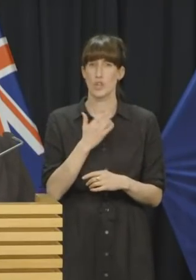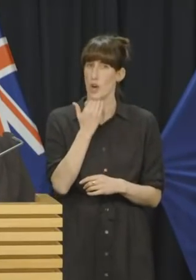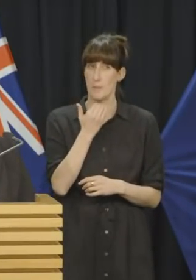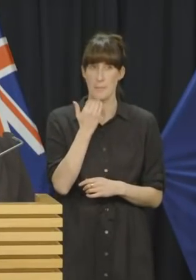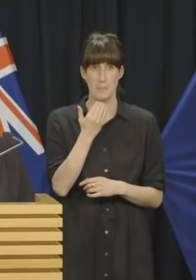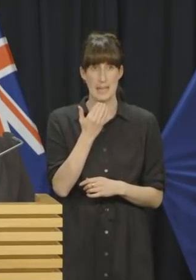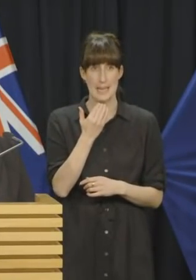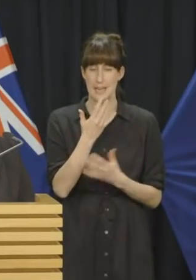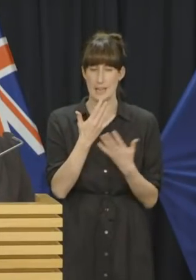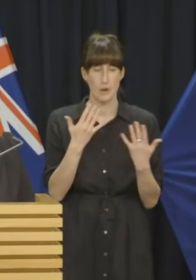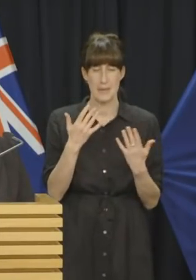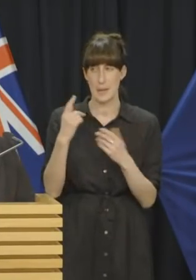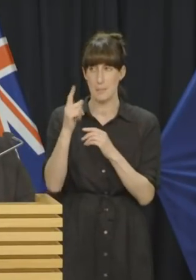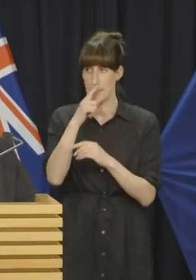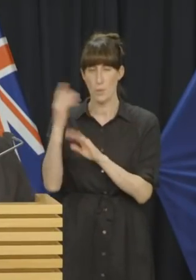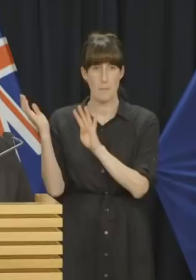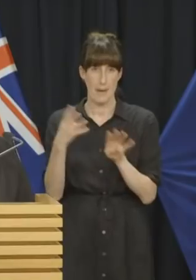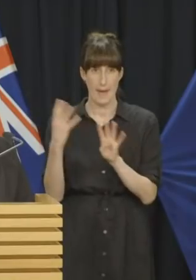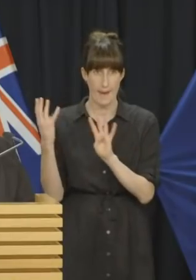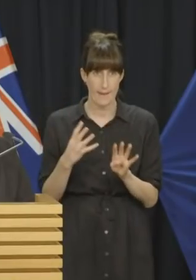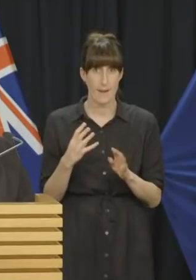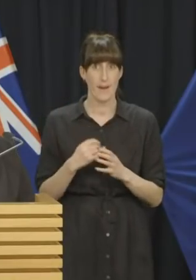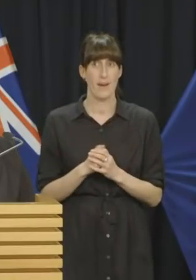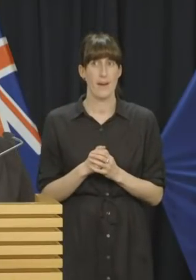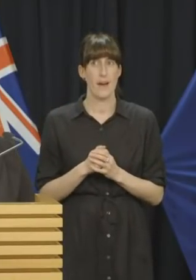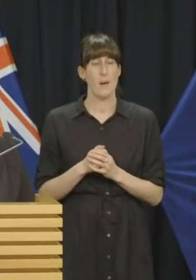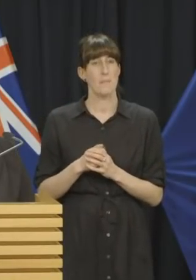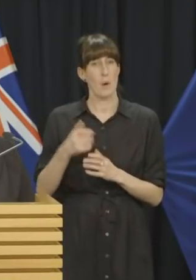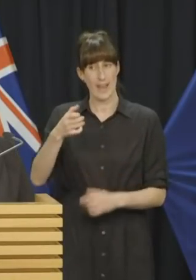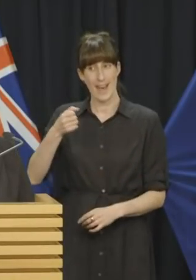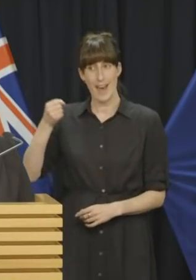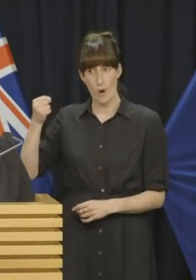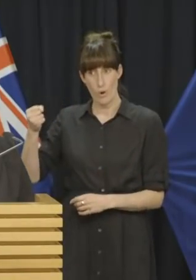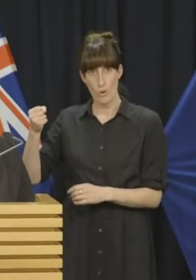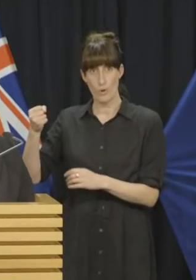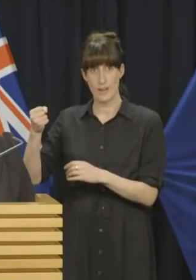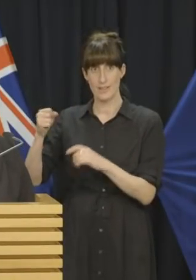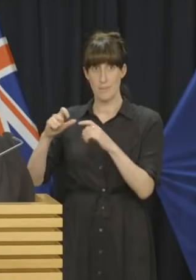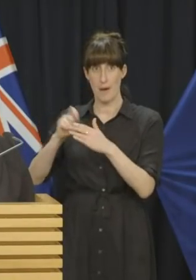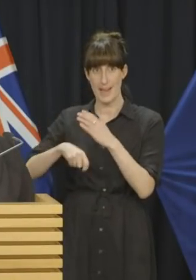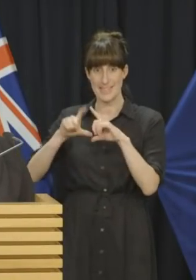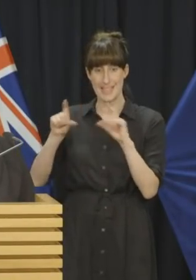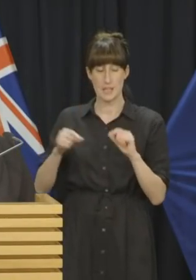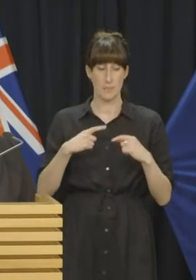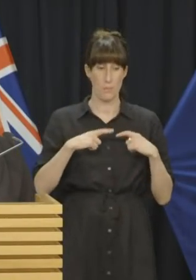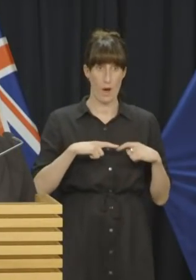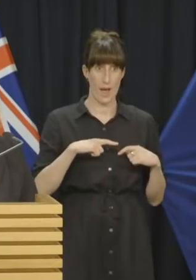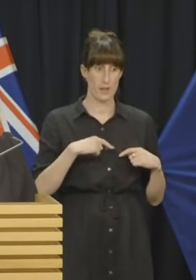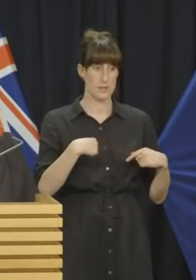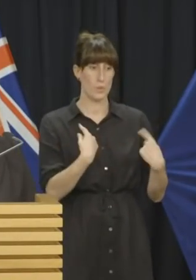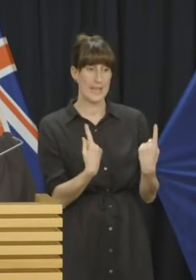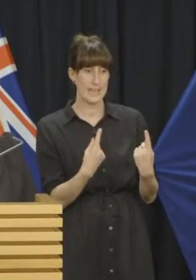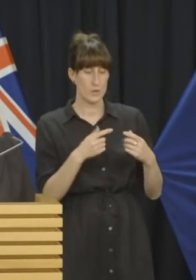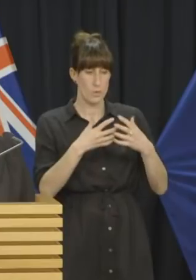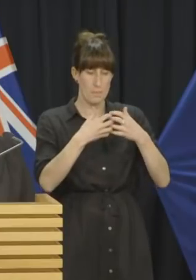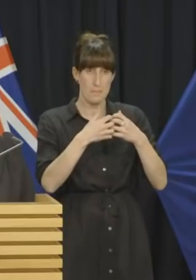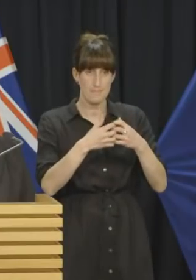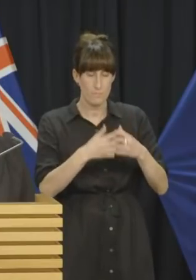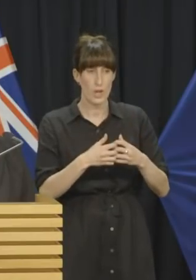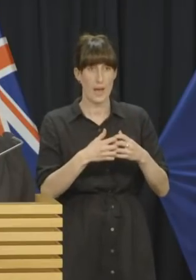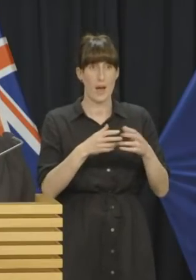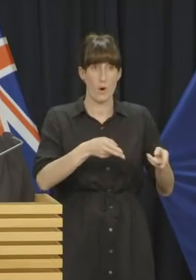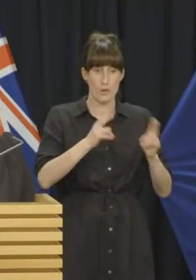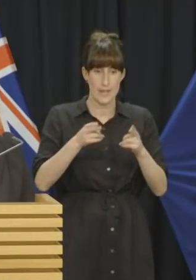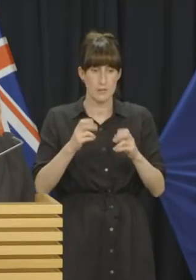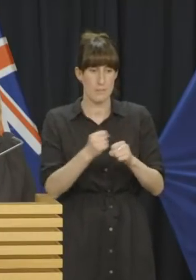we sought to make sure that we'd put in place all the additional measures to make sure that our managed isolation and quarantine facilities were